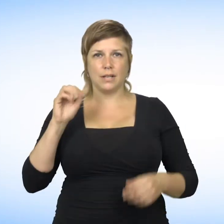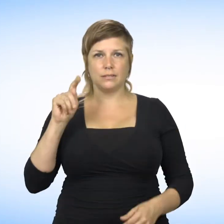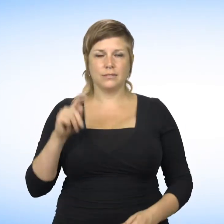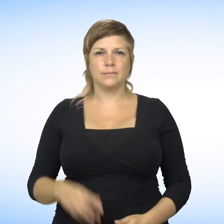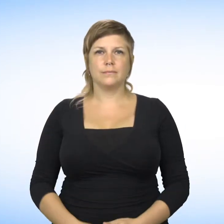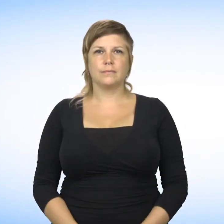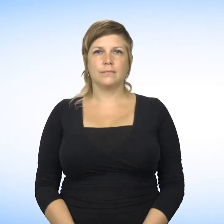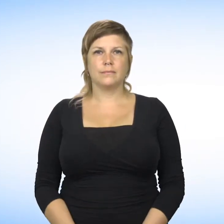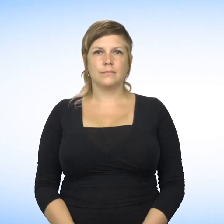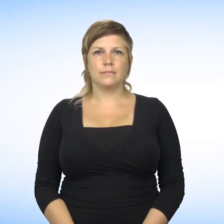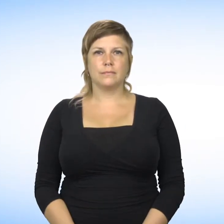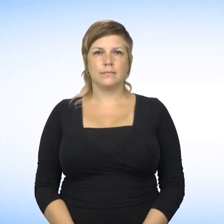Juridical acts.